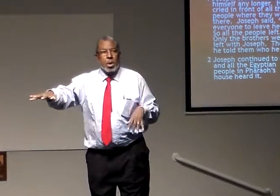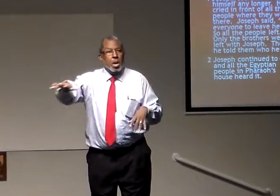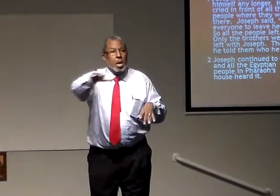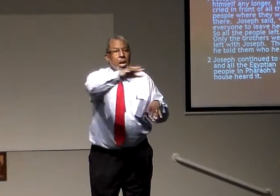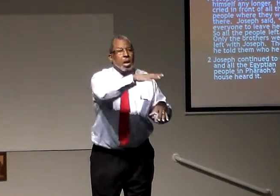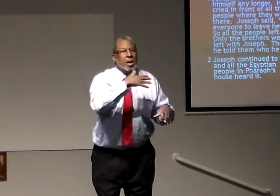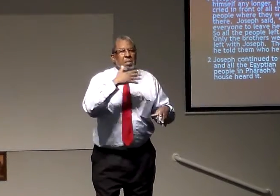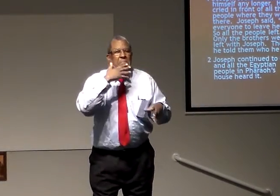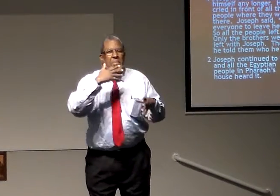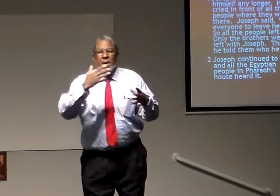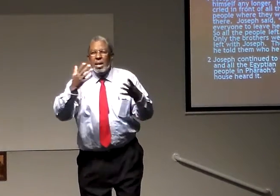everybody,